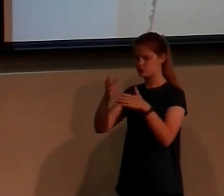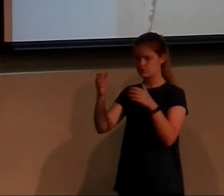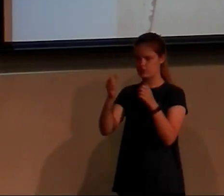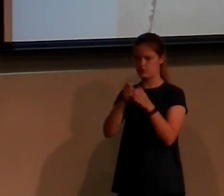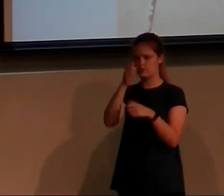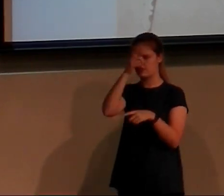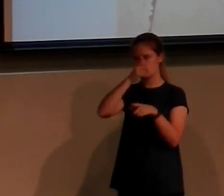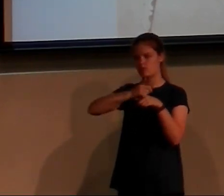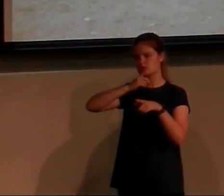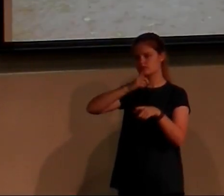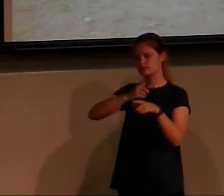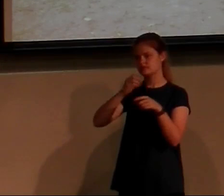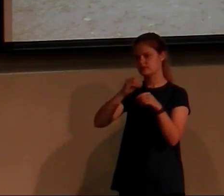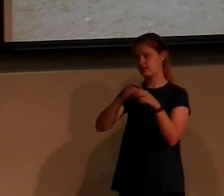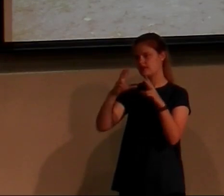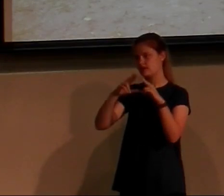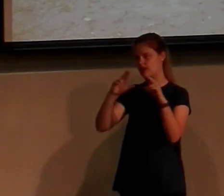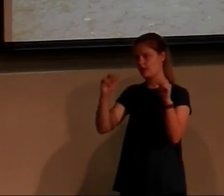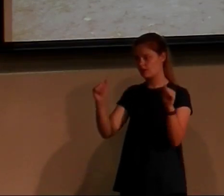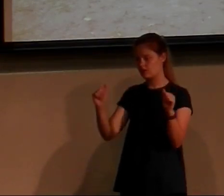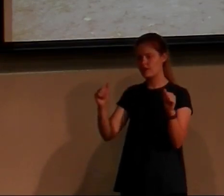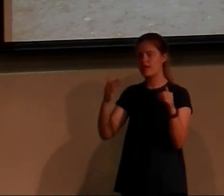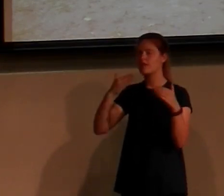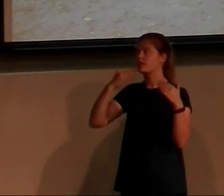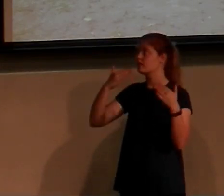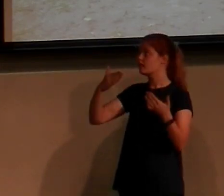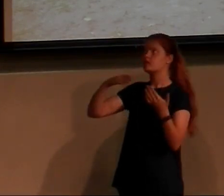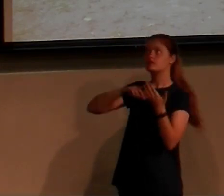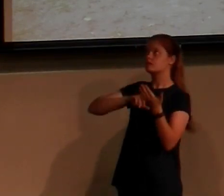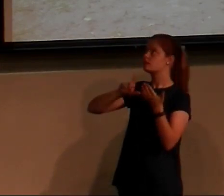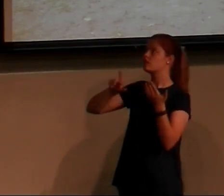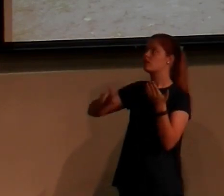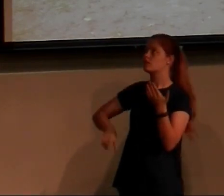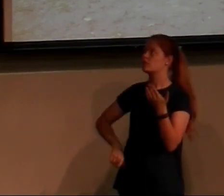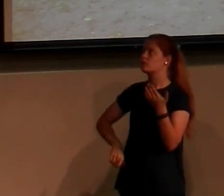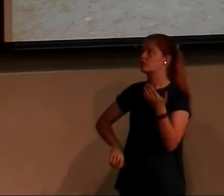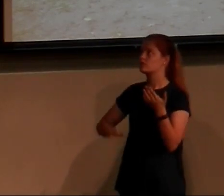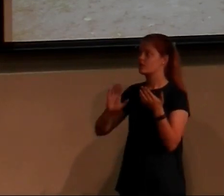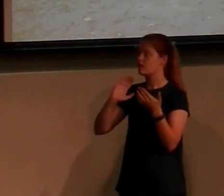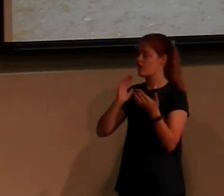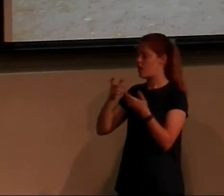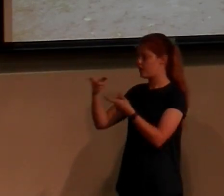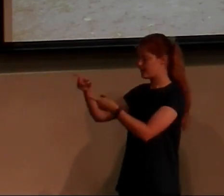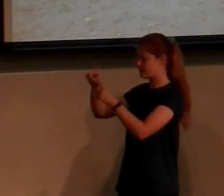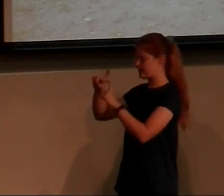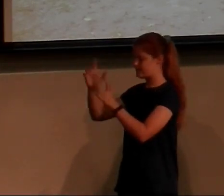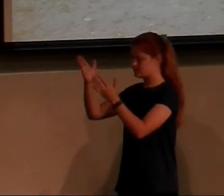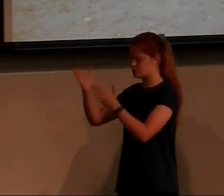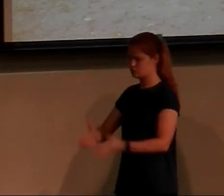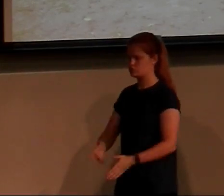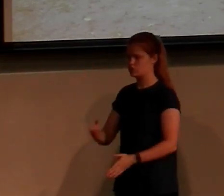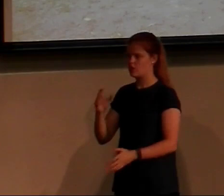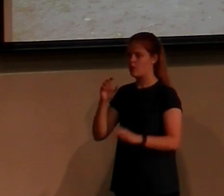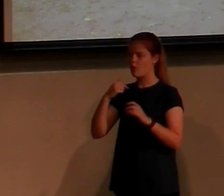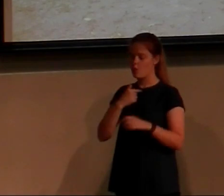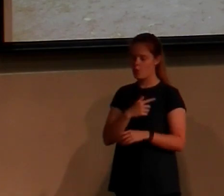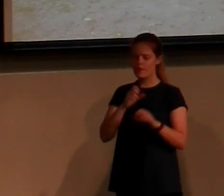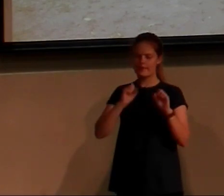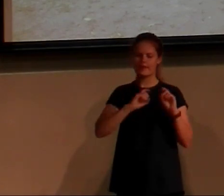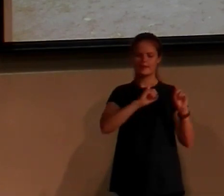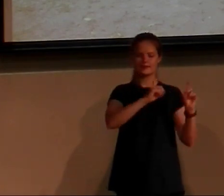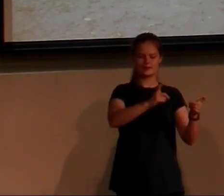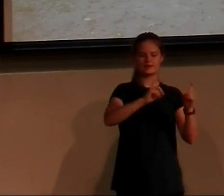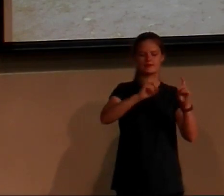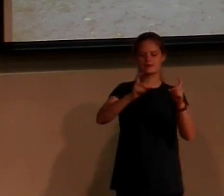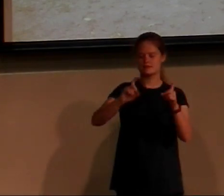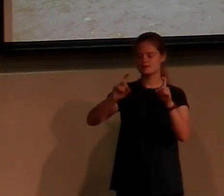Nicaragua. And thanks to the Lord and to our donors, we were able to give. The